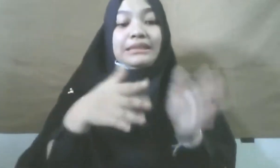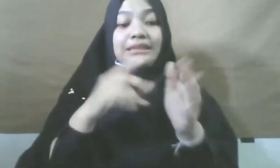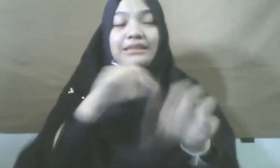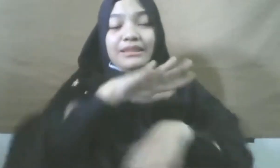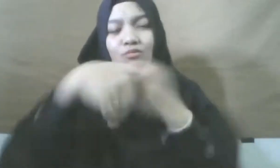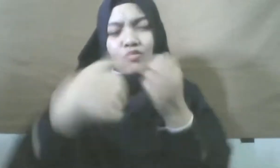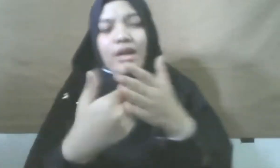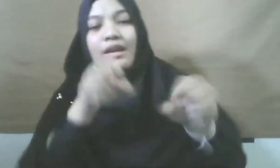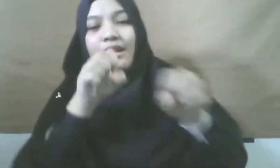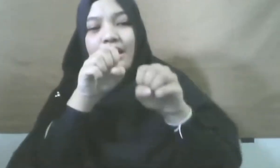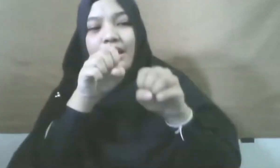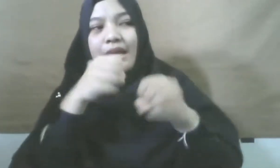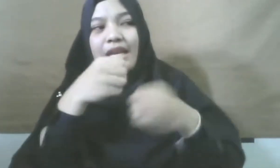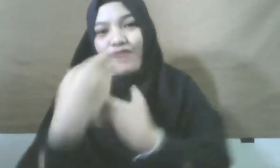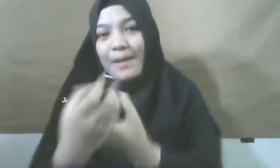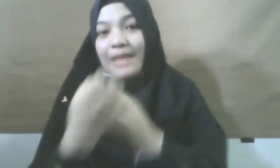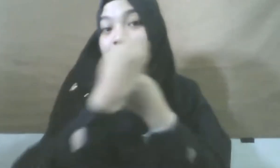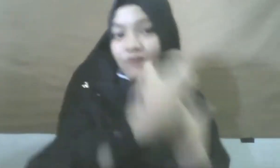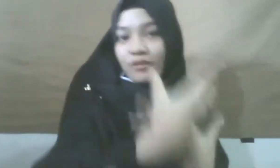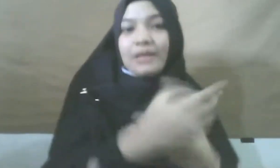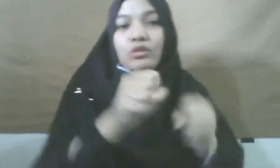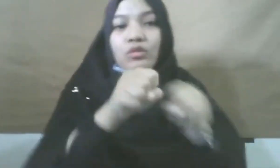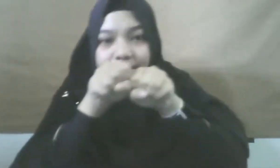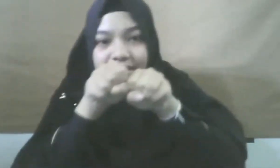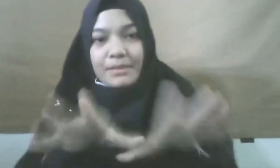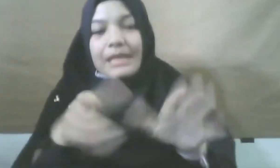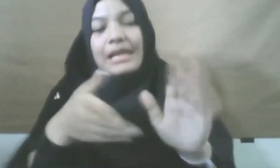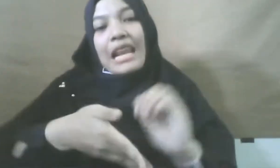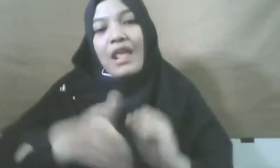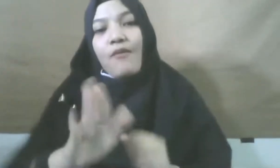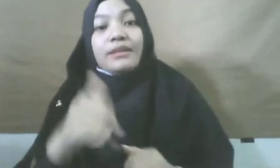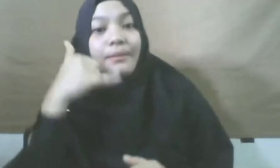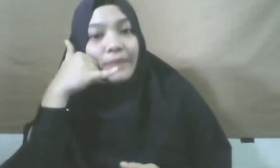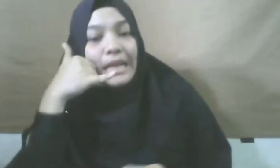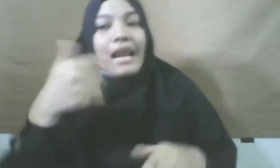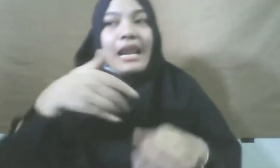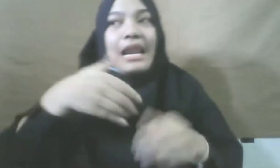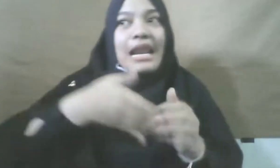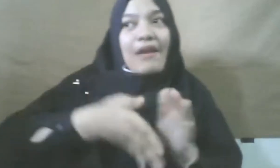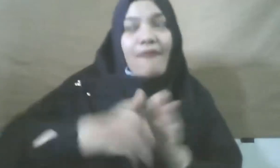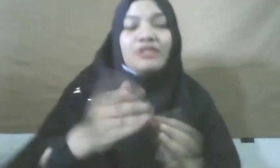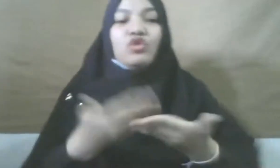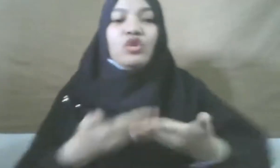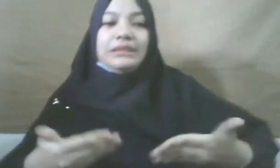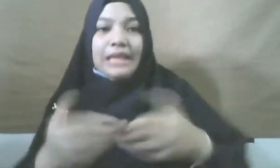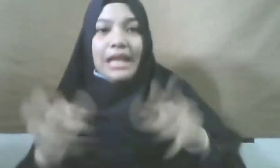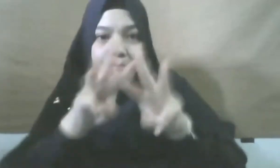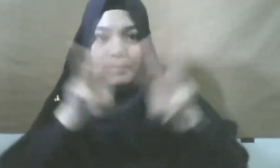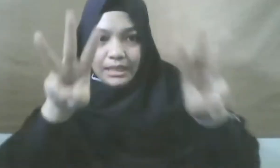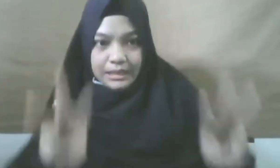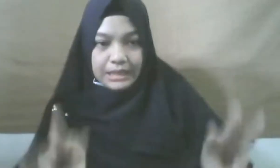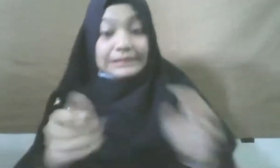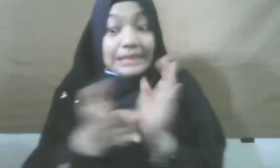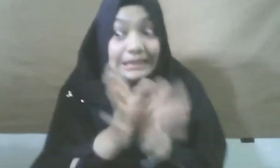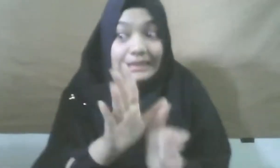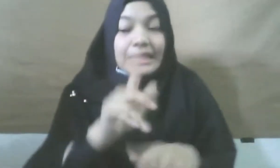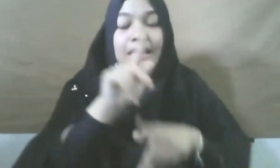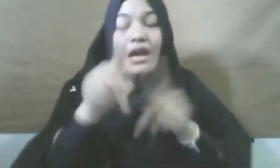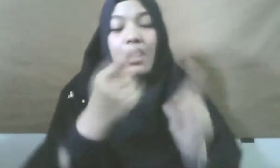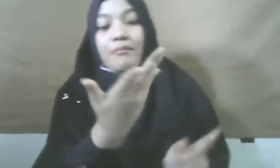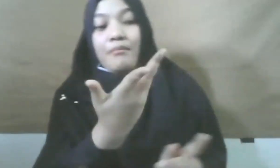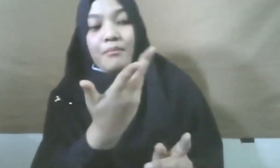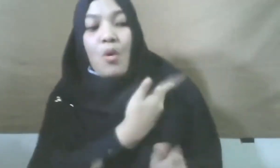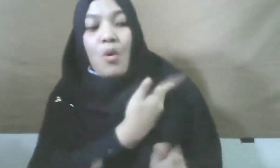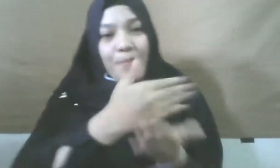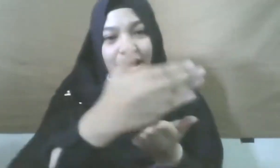kampongs, people also use WhatsApp quite a lot and social media. So I think that perhaps this information, like the sharing on how